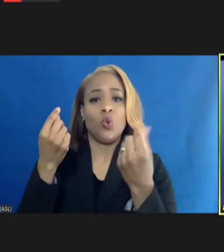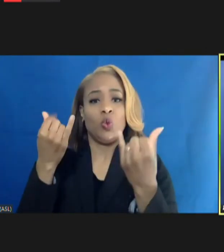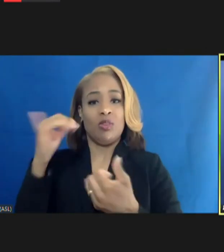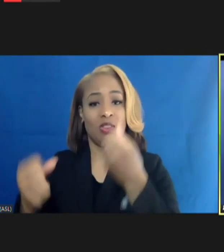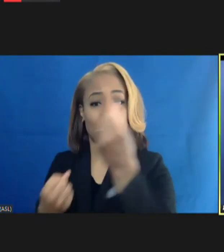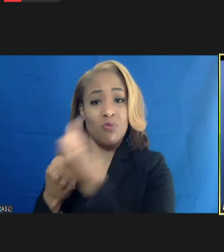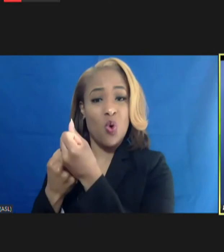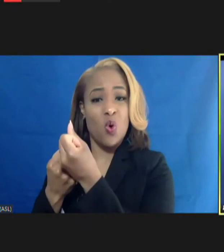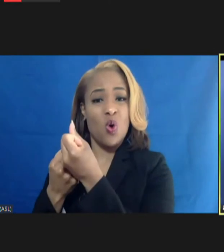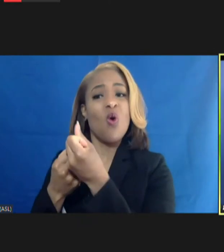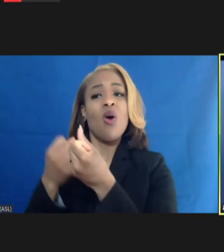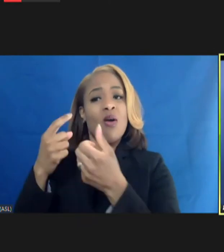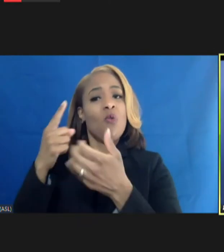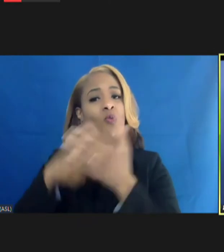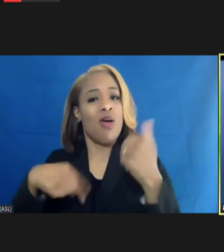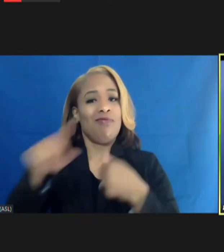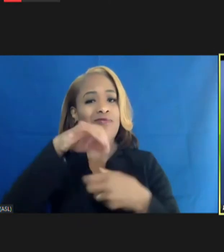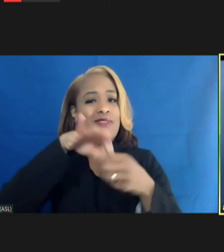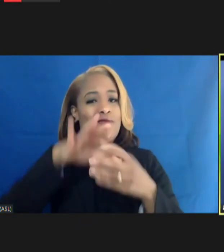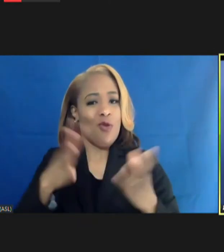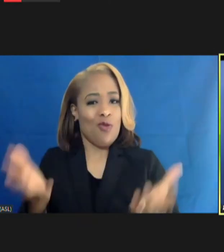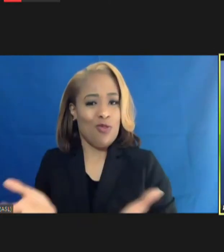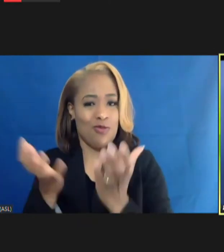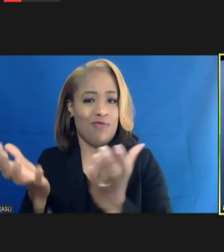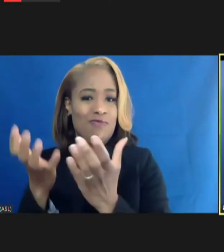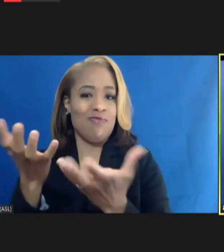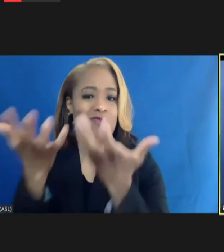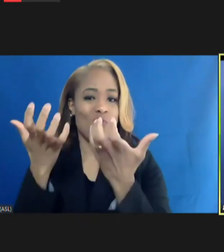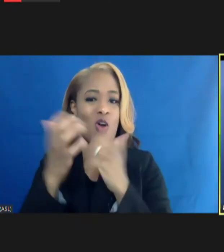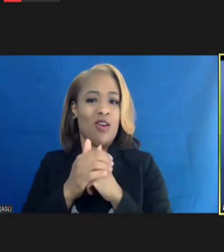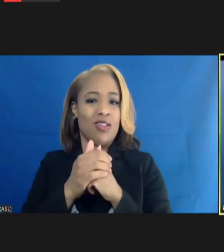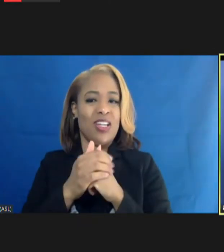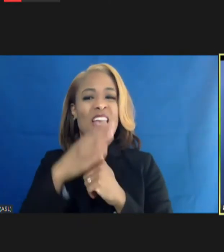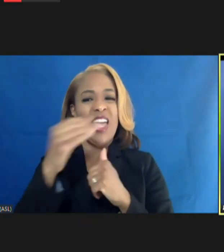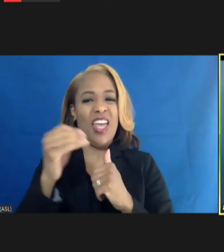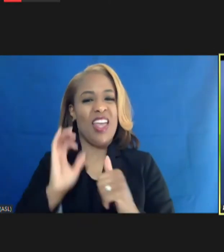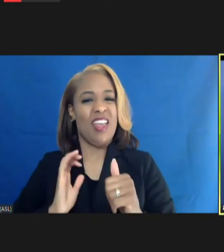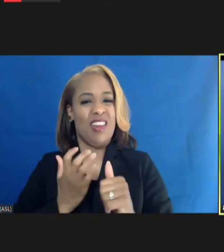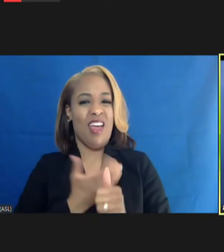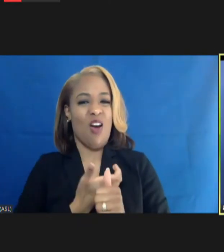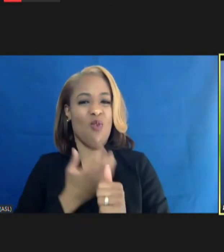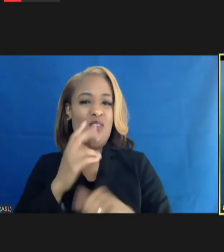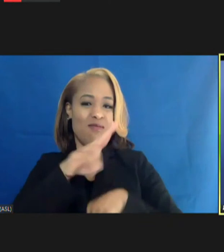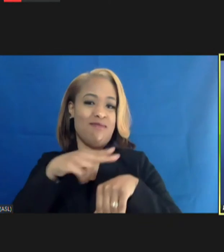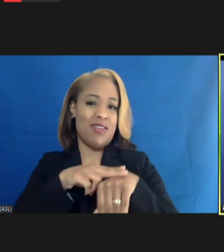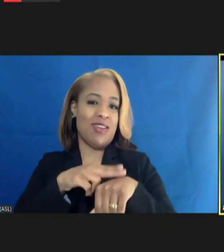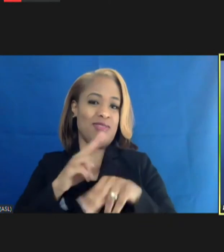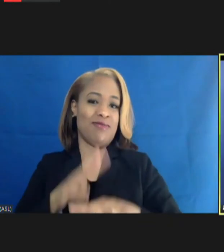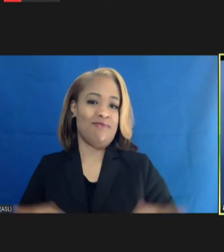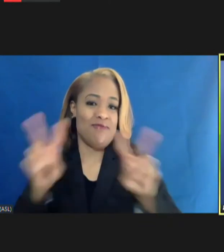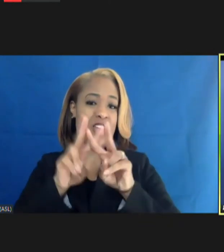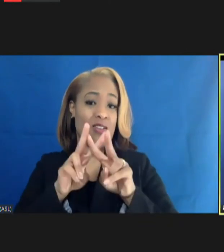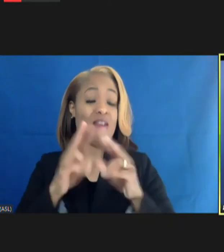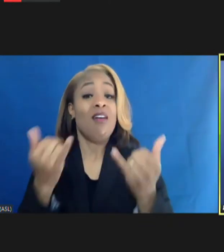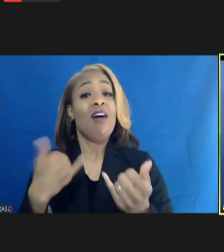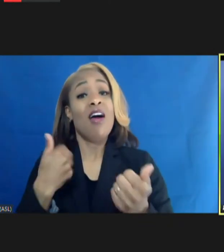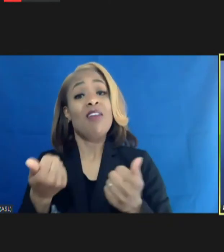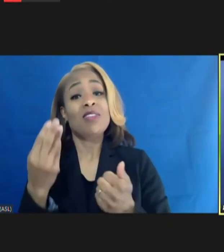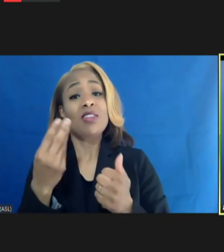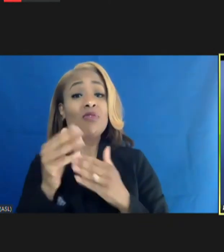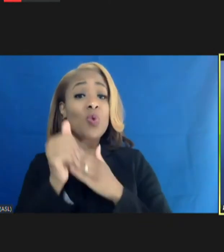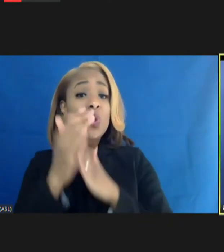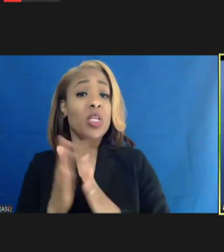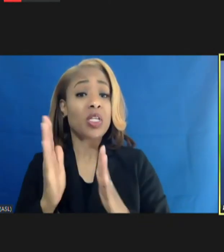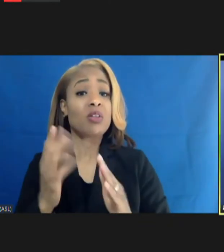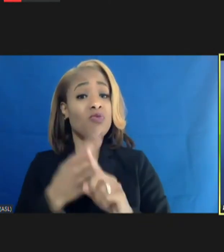aligns with the will of our state's voters, the principles of democracy, and the values of our nation. Now, I'm joined by several key leaders in our state today